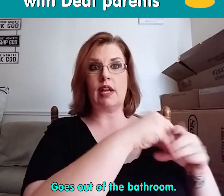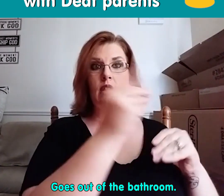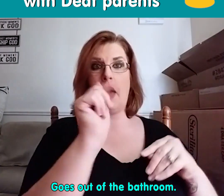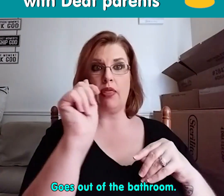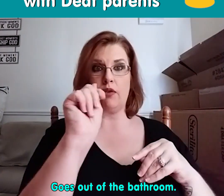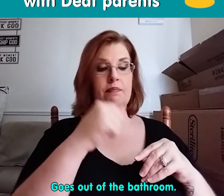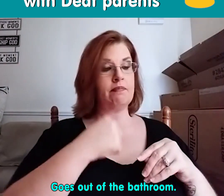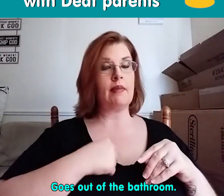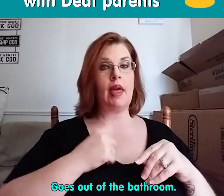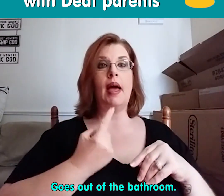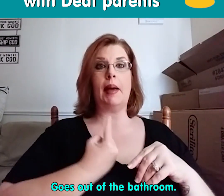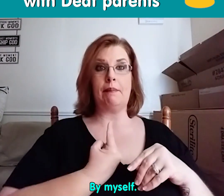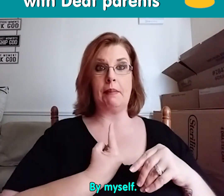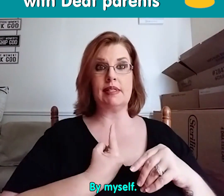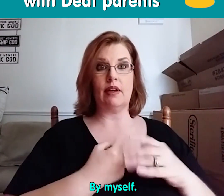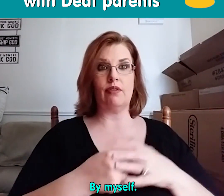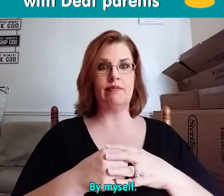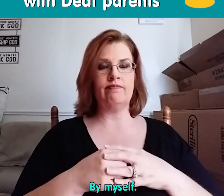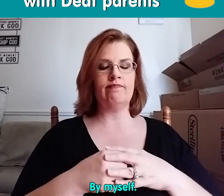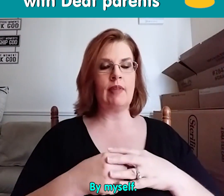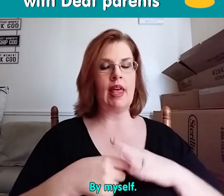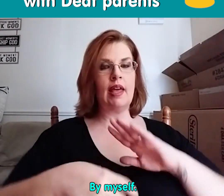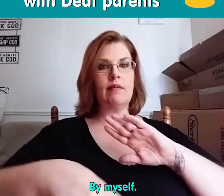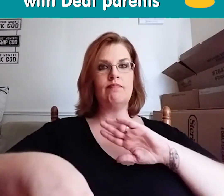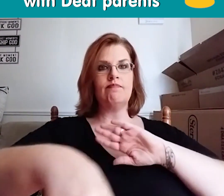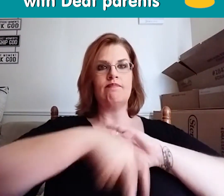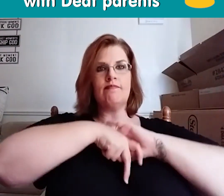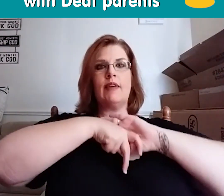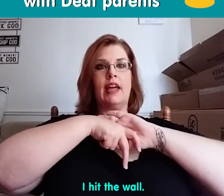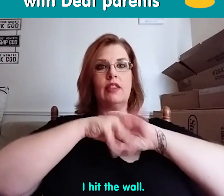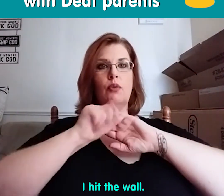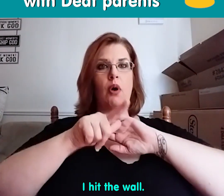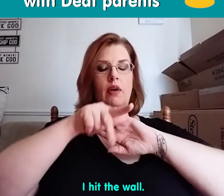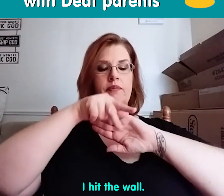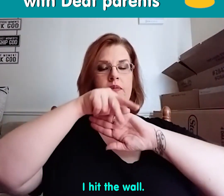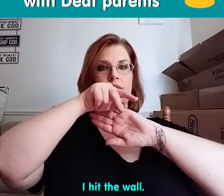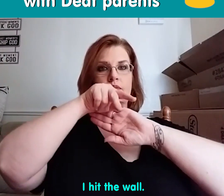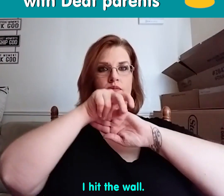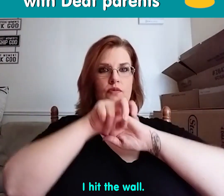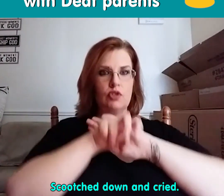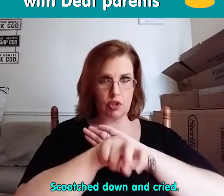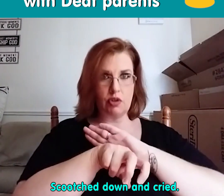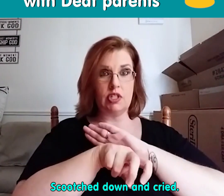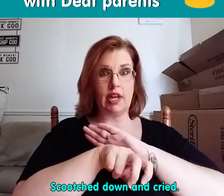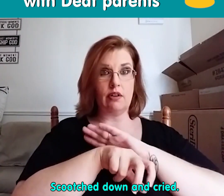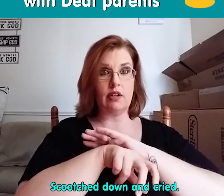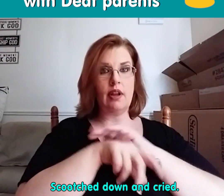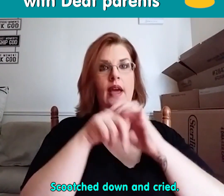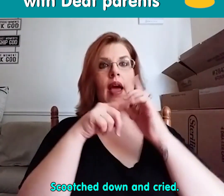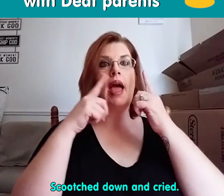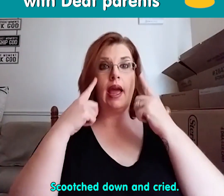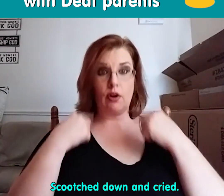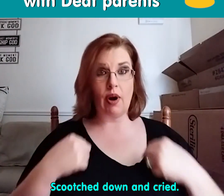out of the bathroom. I'm by myself. I hit the wall, scooched down, and